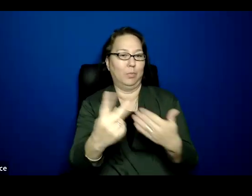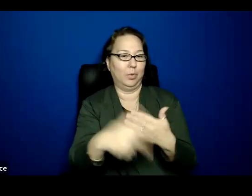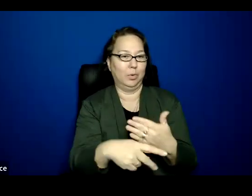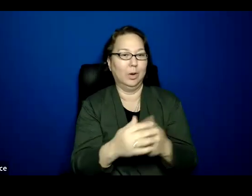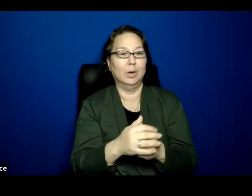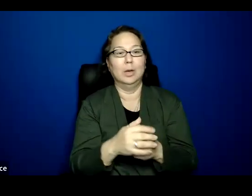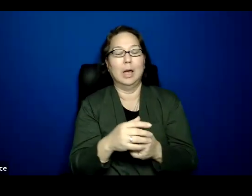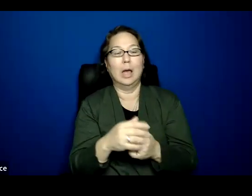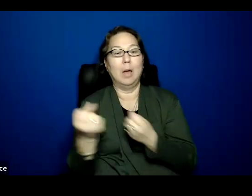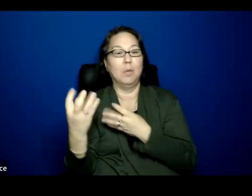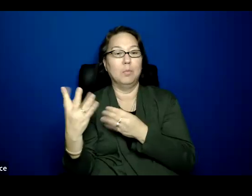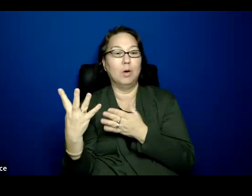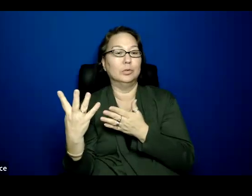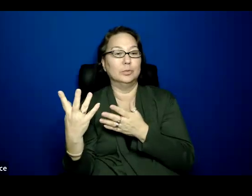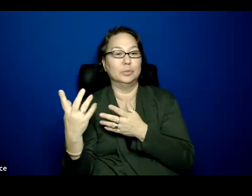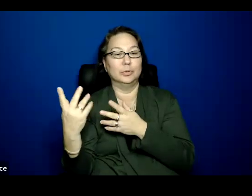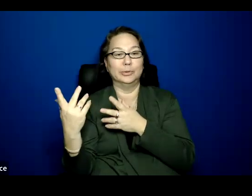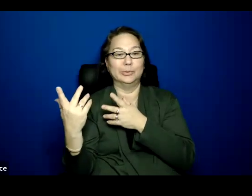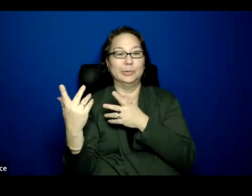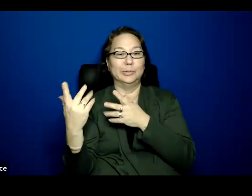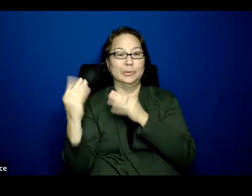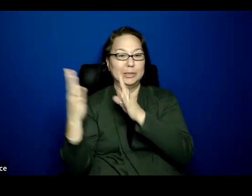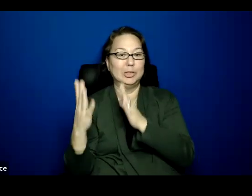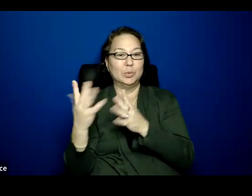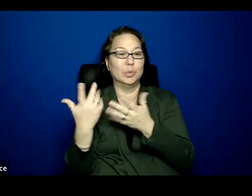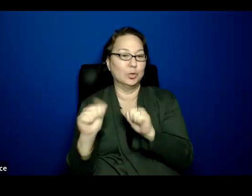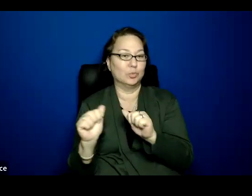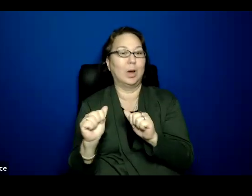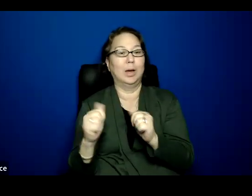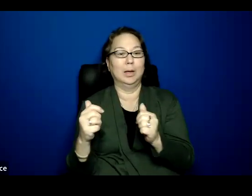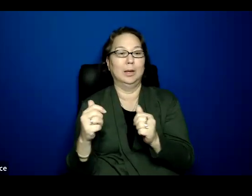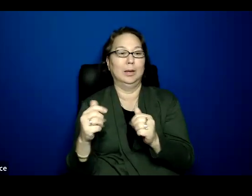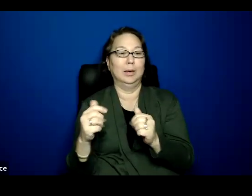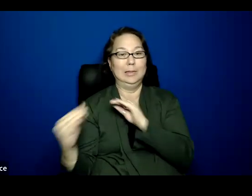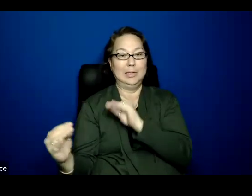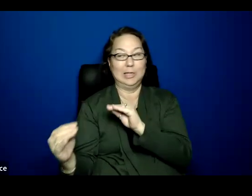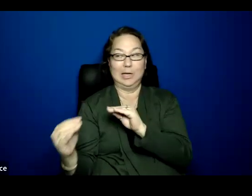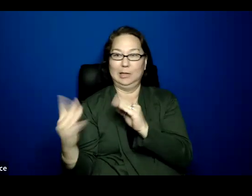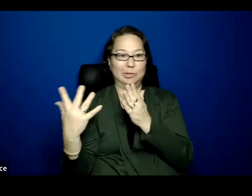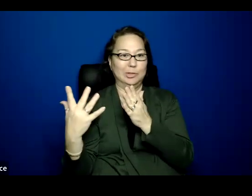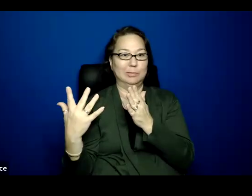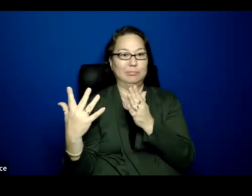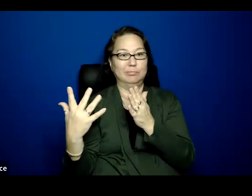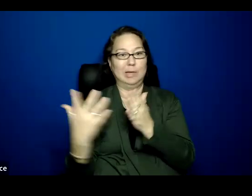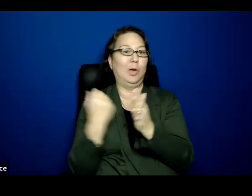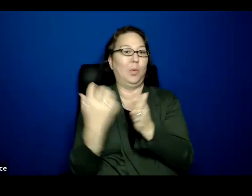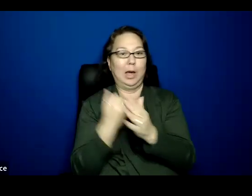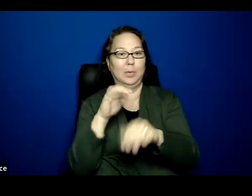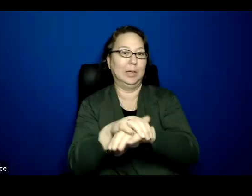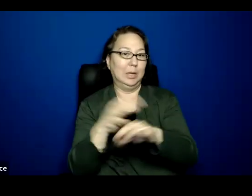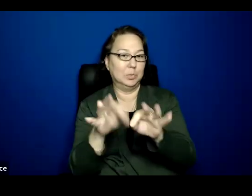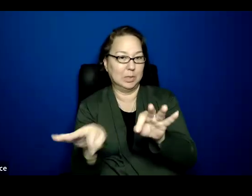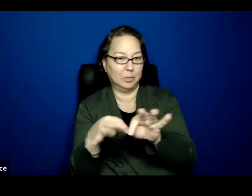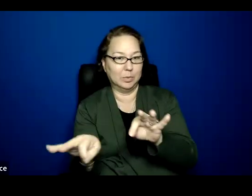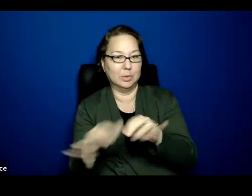the students acquire English language, and the teachers who do have the language do provide native language supports for the students